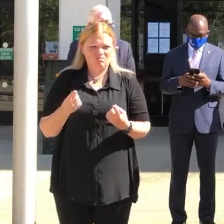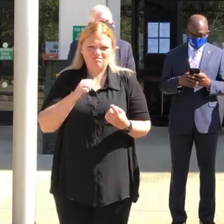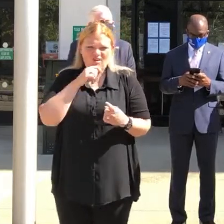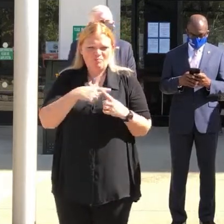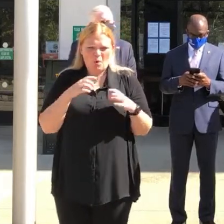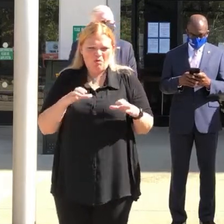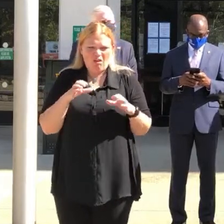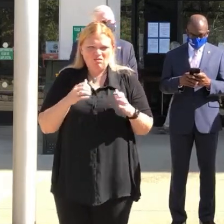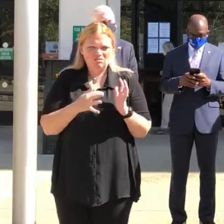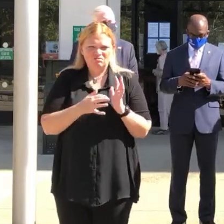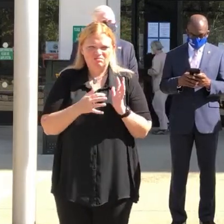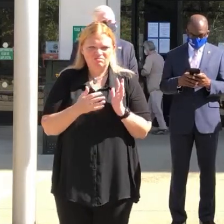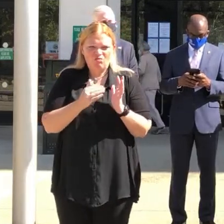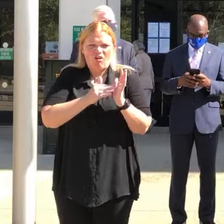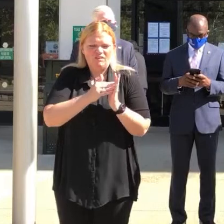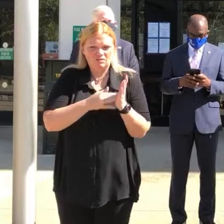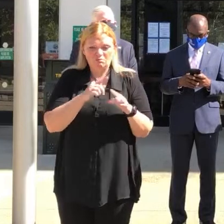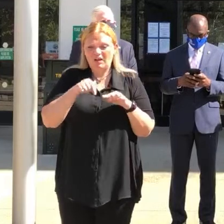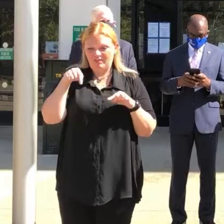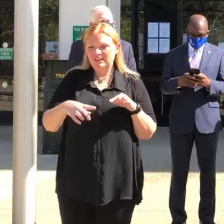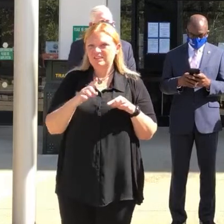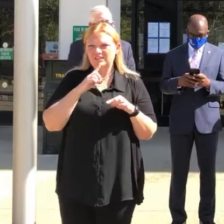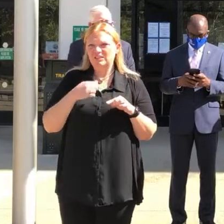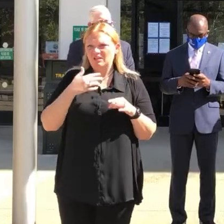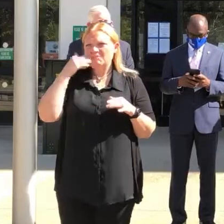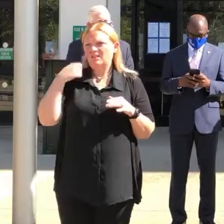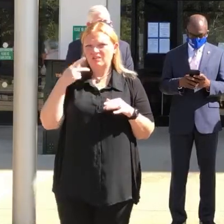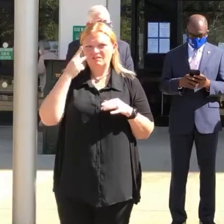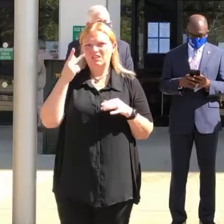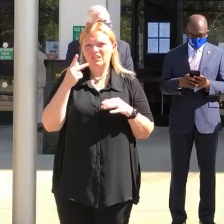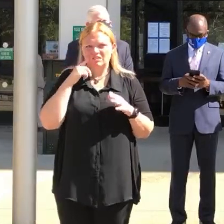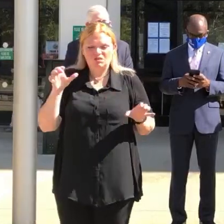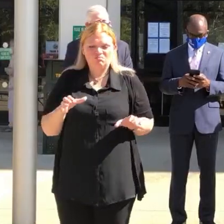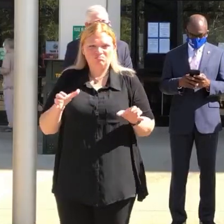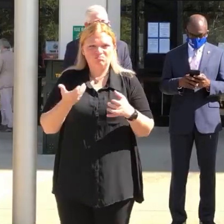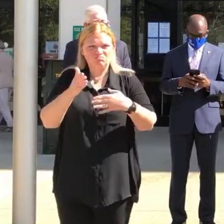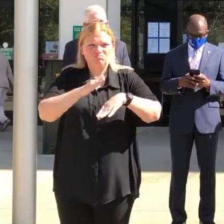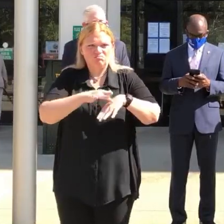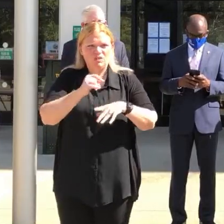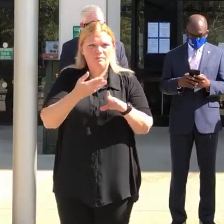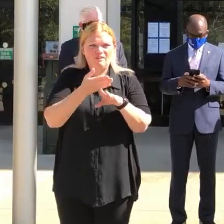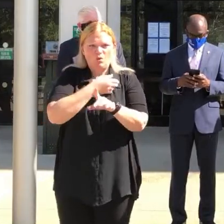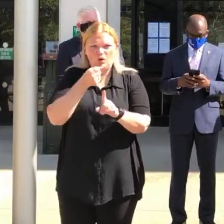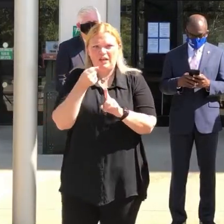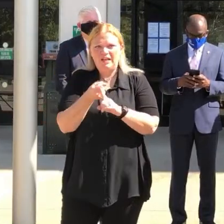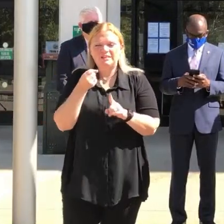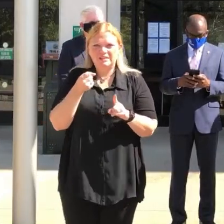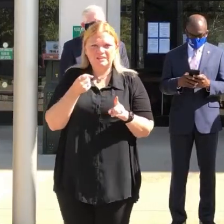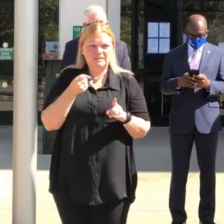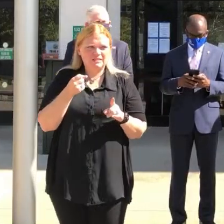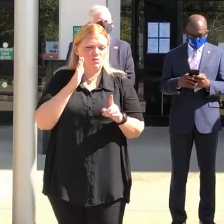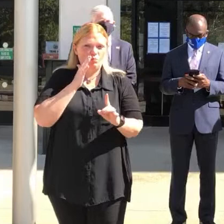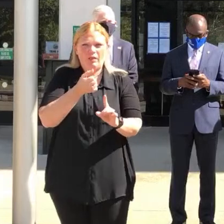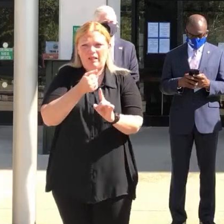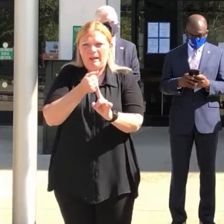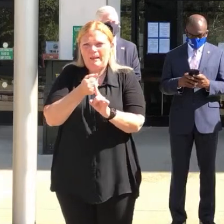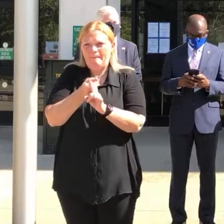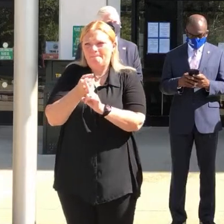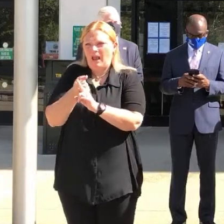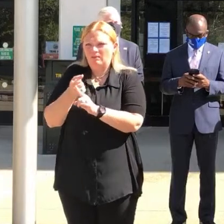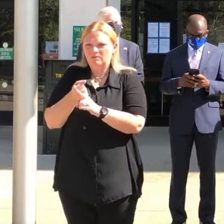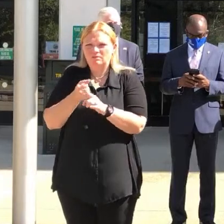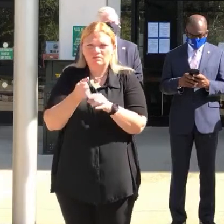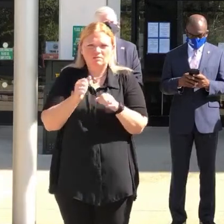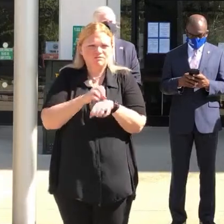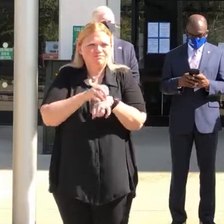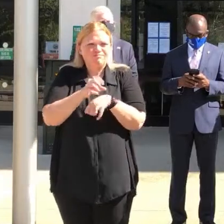those proactive approaches of seeing a pending crisis coming and acting upon it before it actually hits. And you're going to impact a lot of lives. And there are a lot